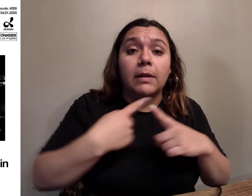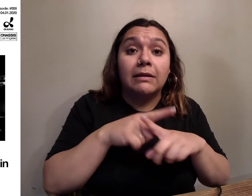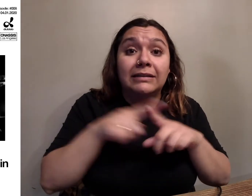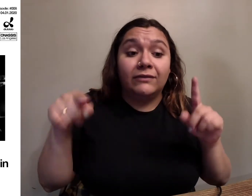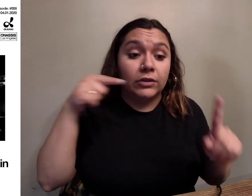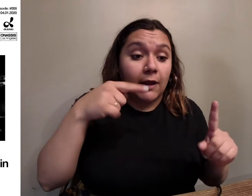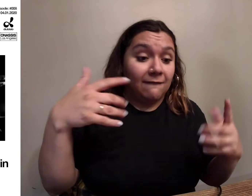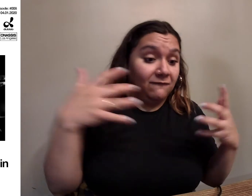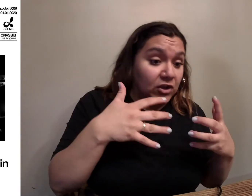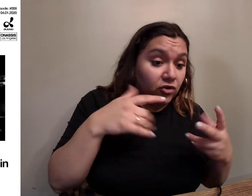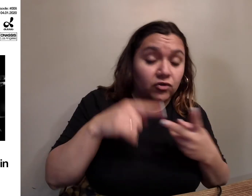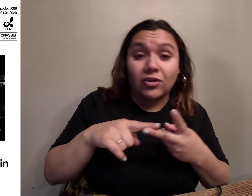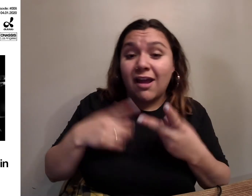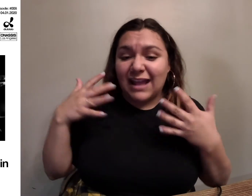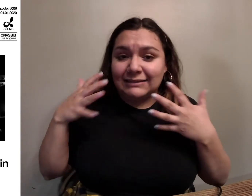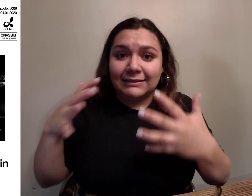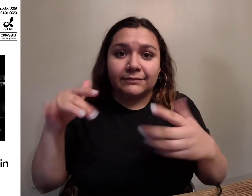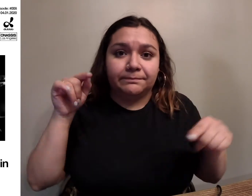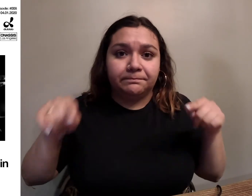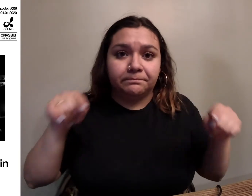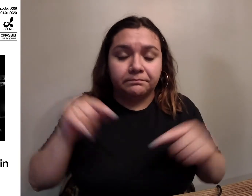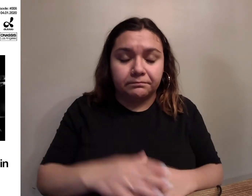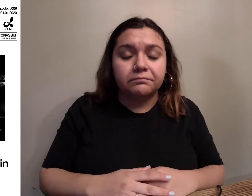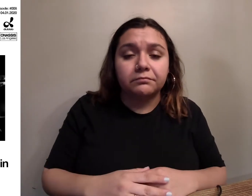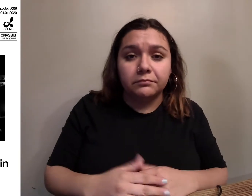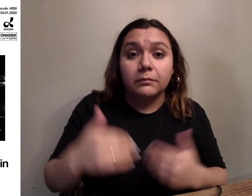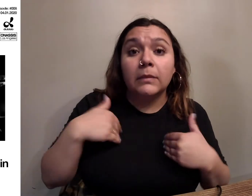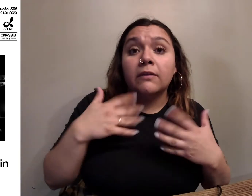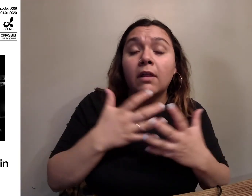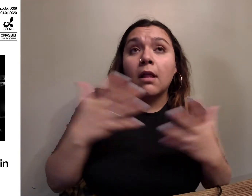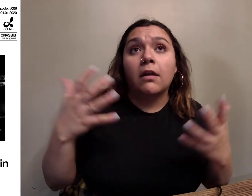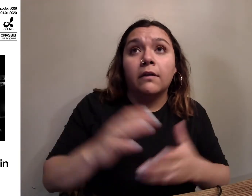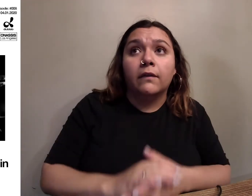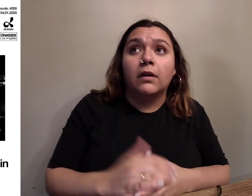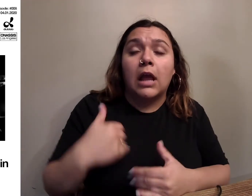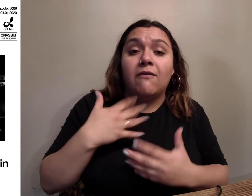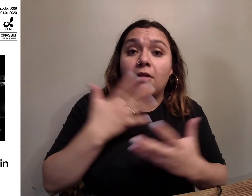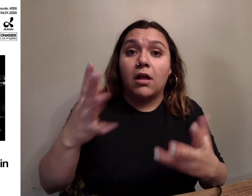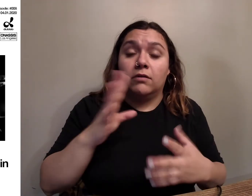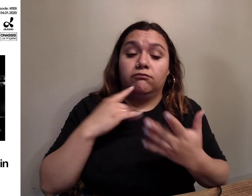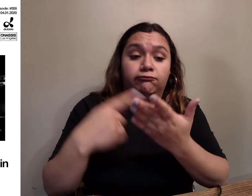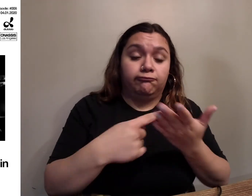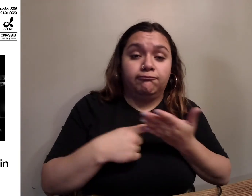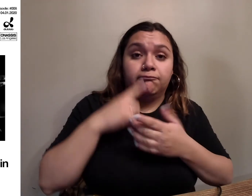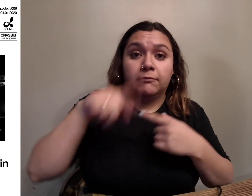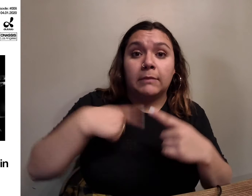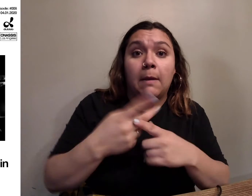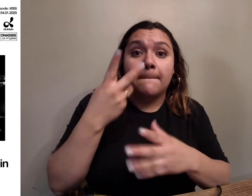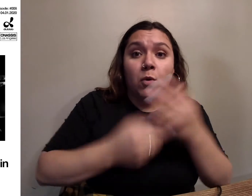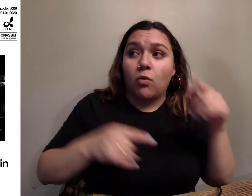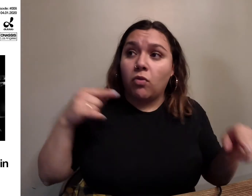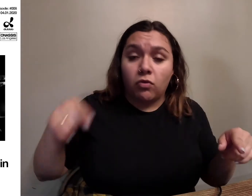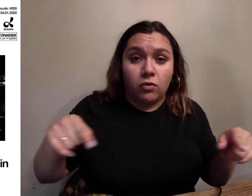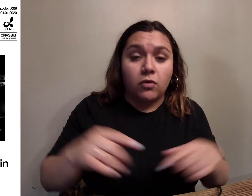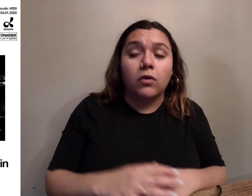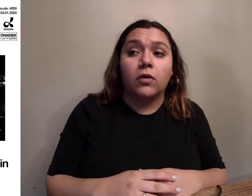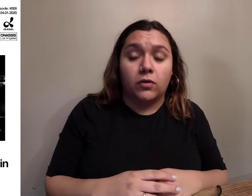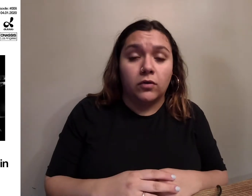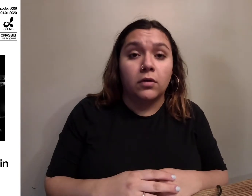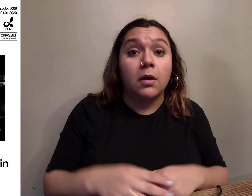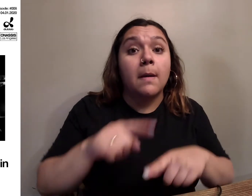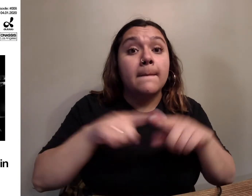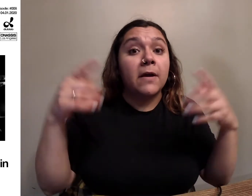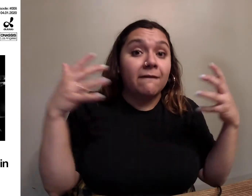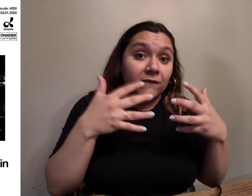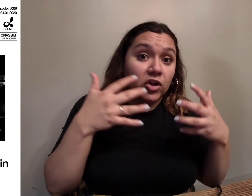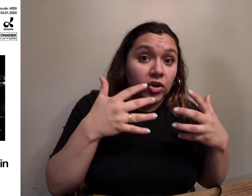fear and anxiety. So there's a lot of talk of both, understandably, at the moment, but fear is